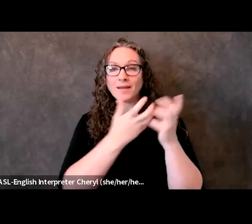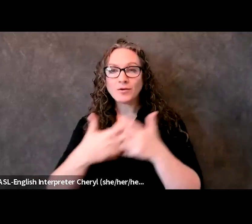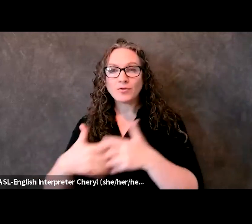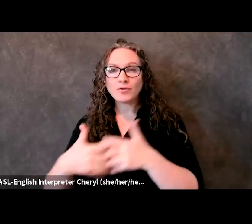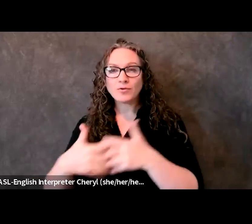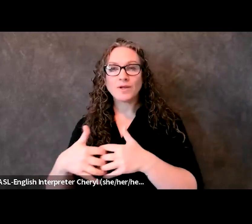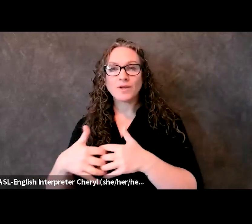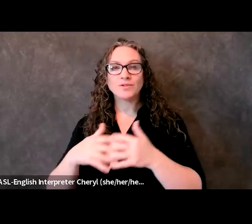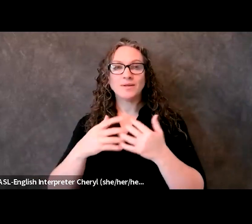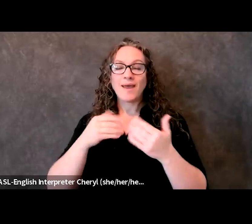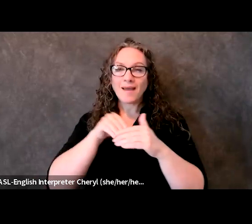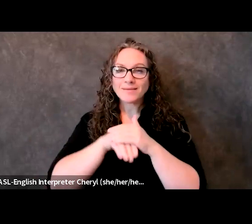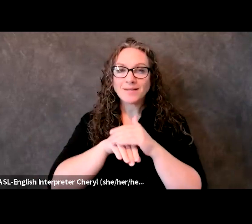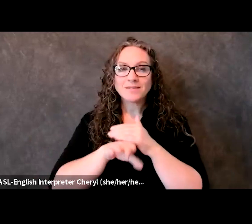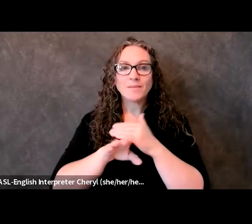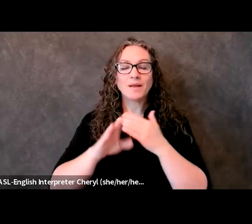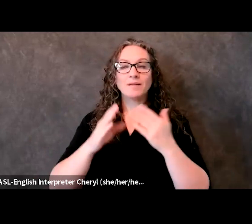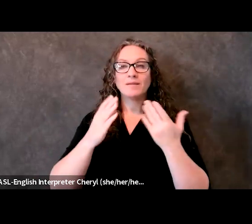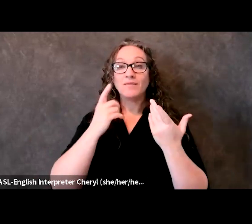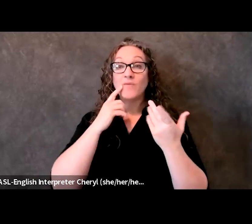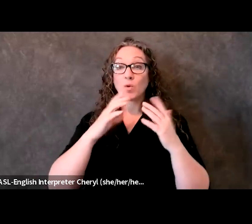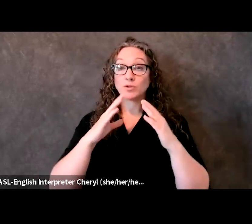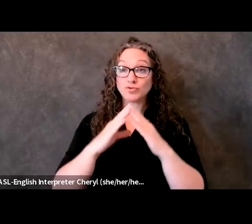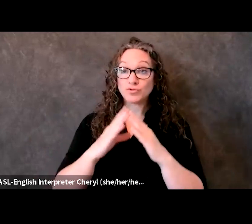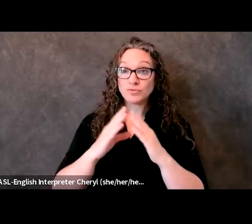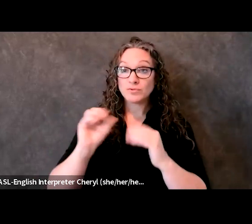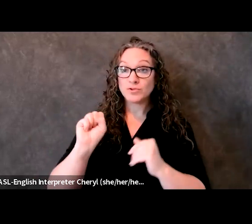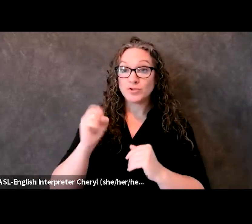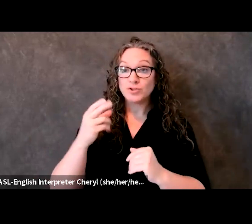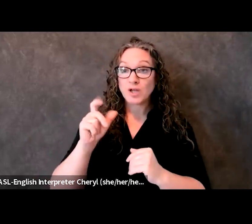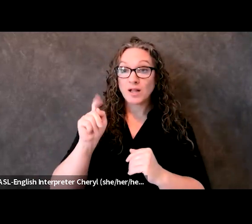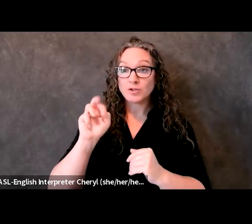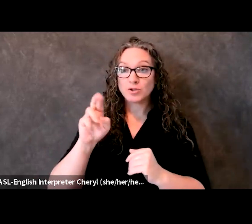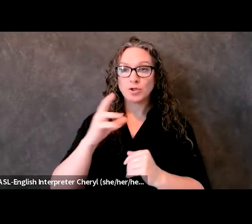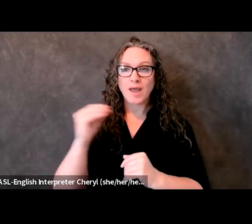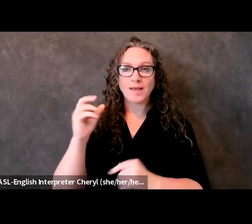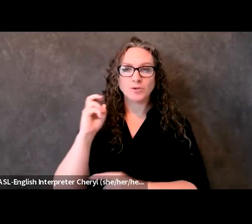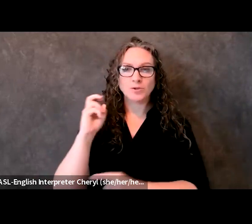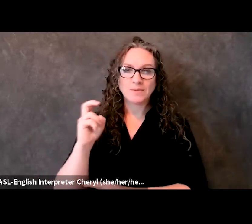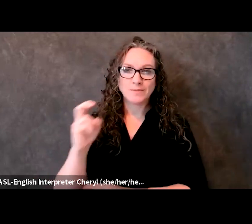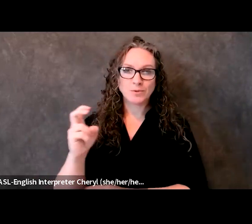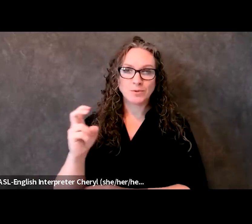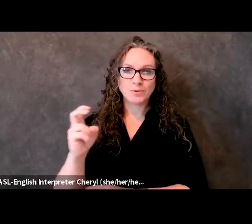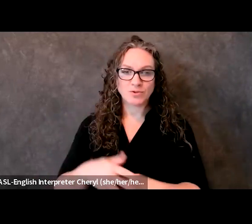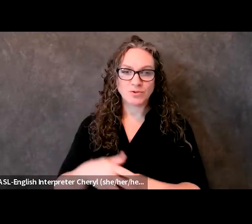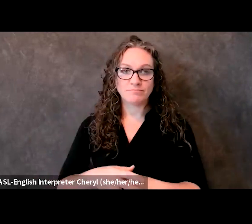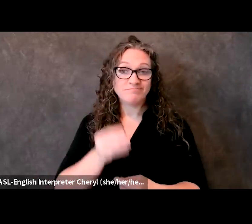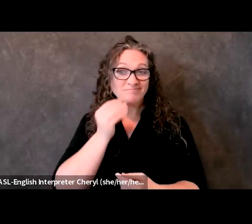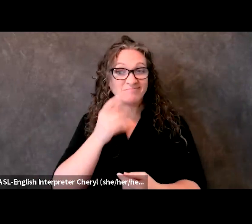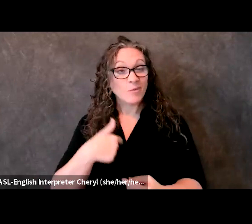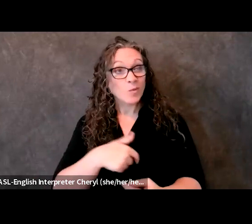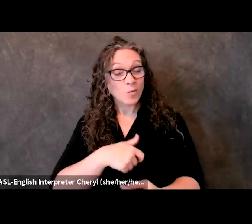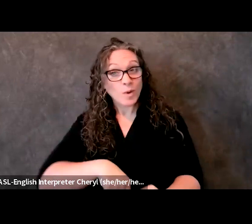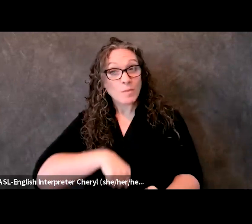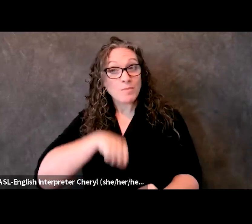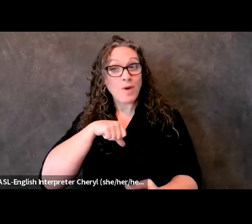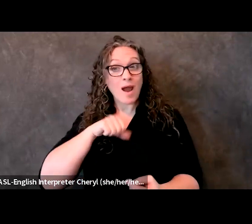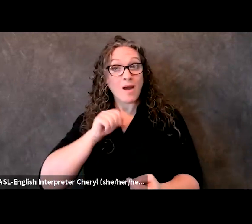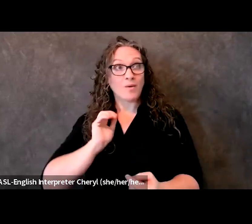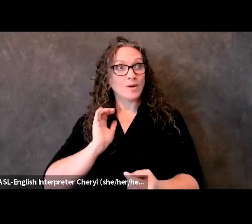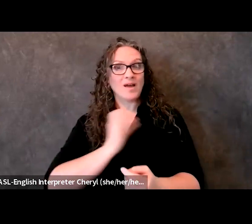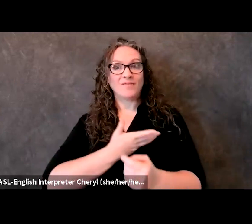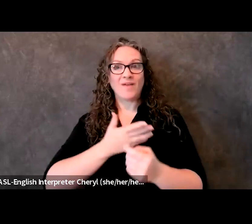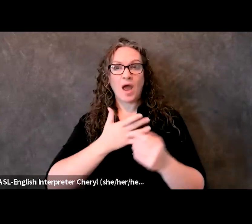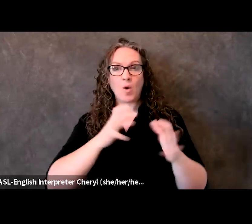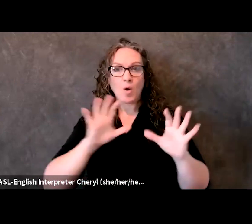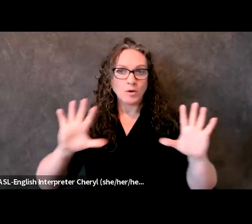communication, sheltering, and transportation. And while we are proud of our collective accomplishments,